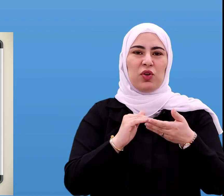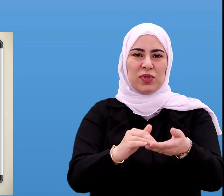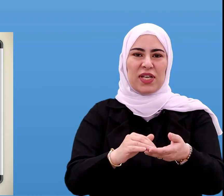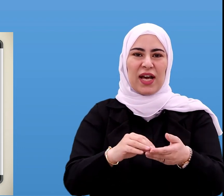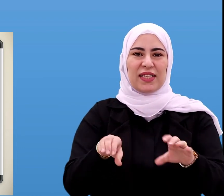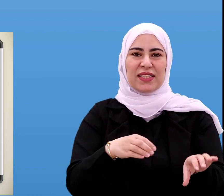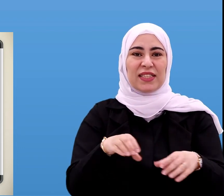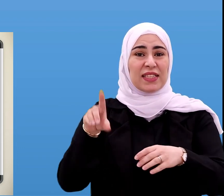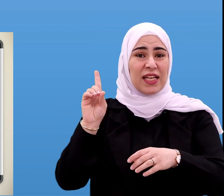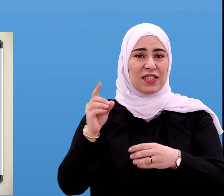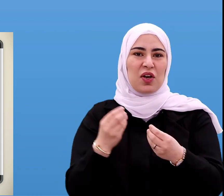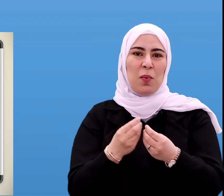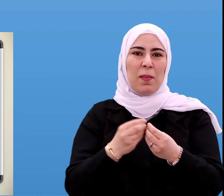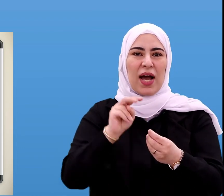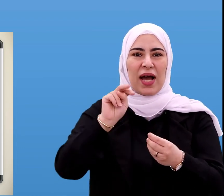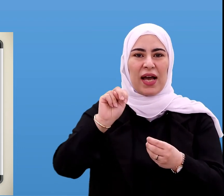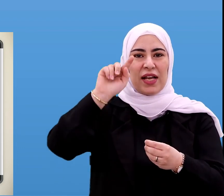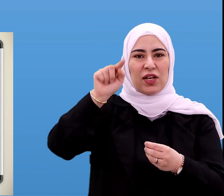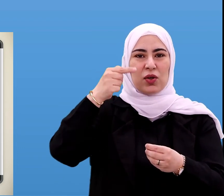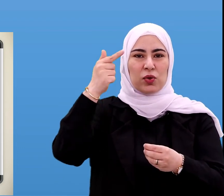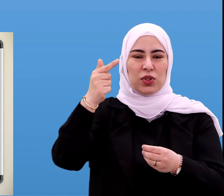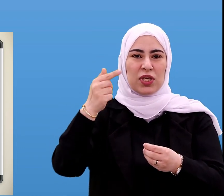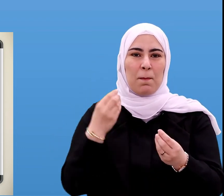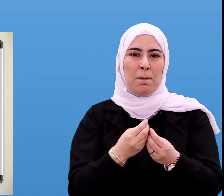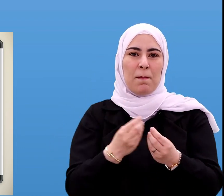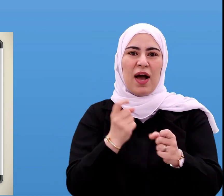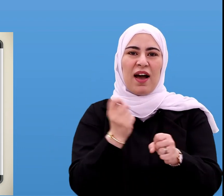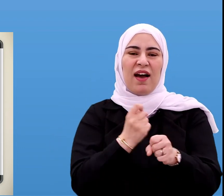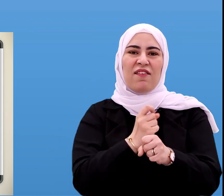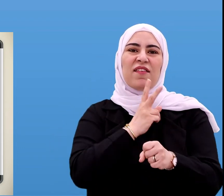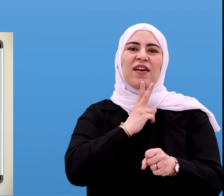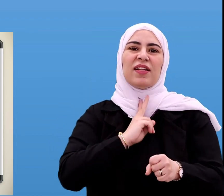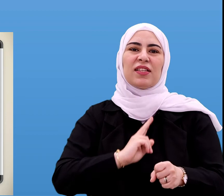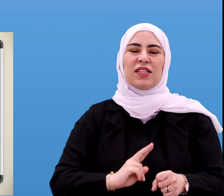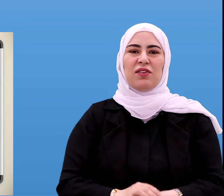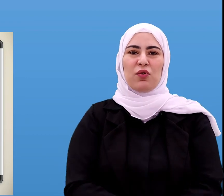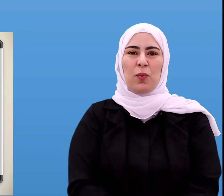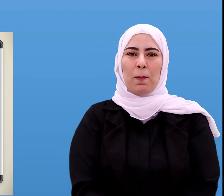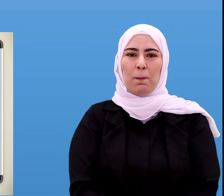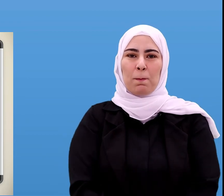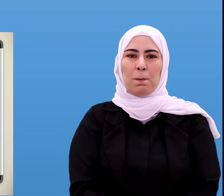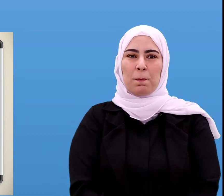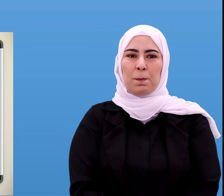not to the verb to make it negative, didn't.